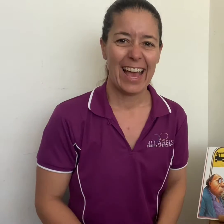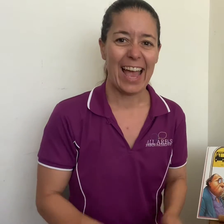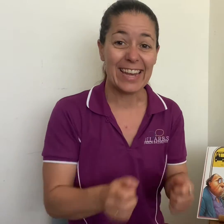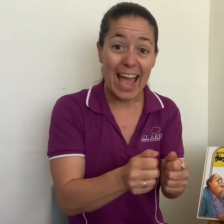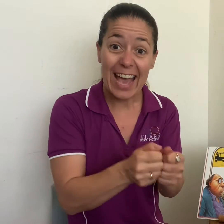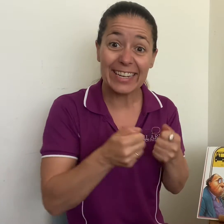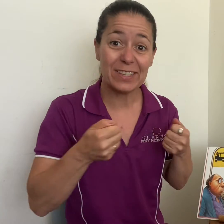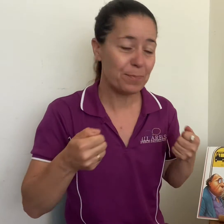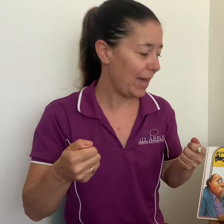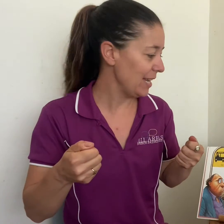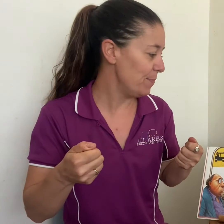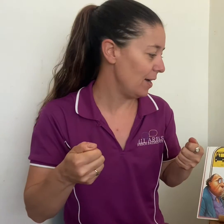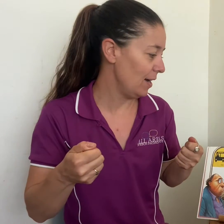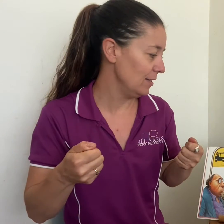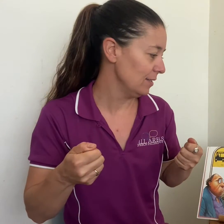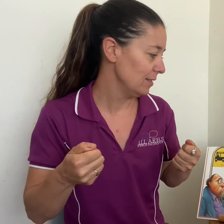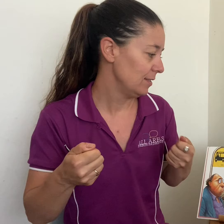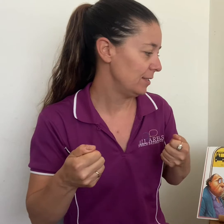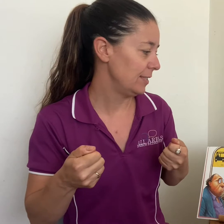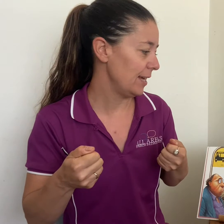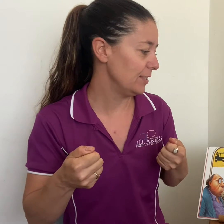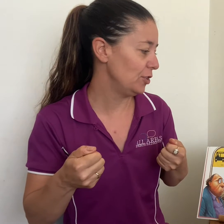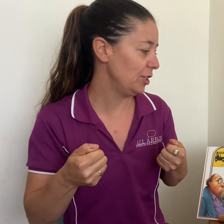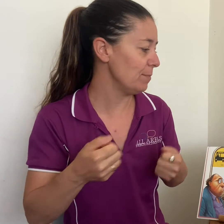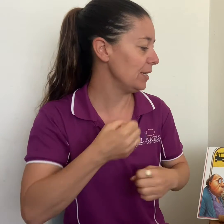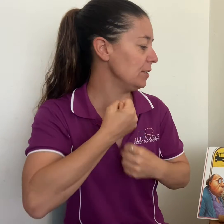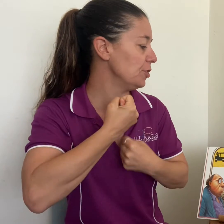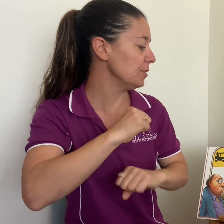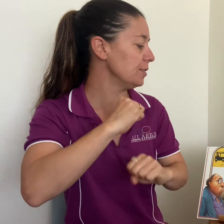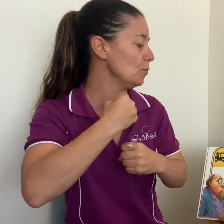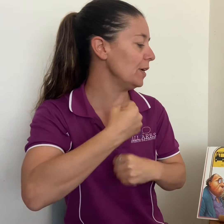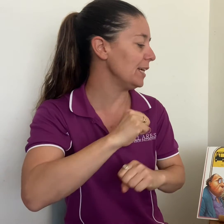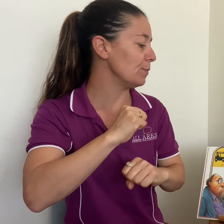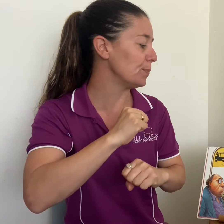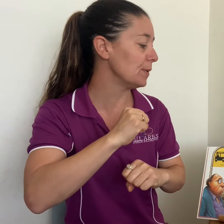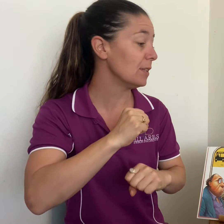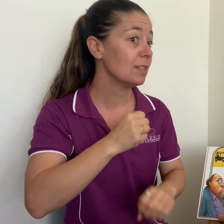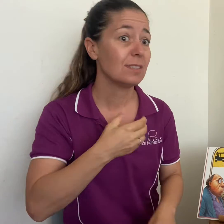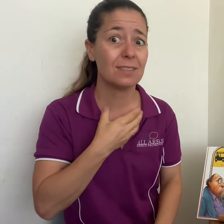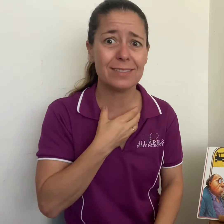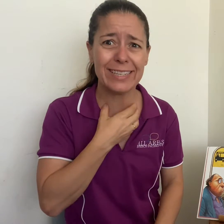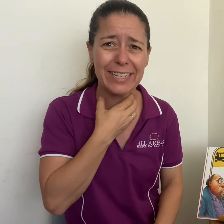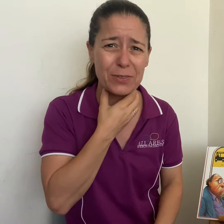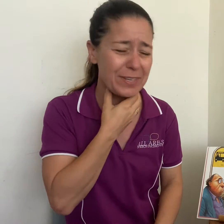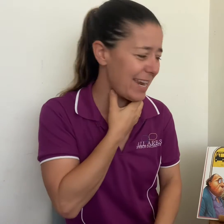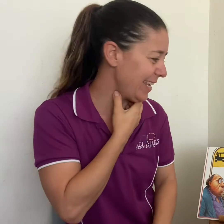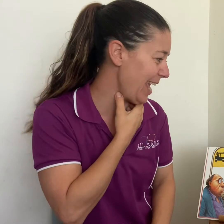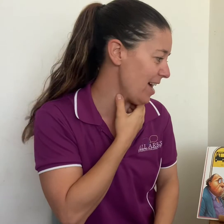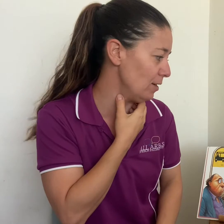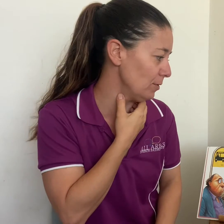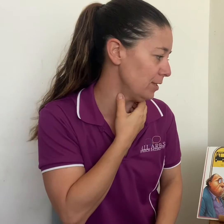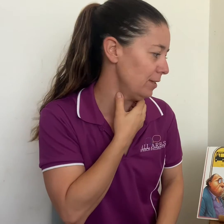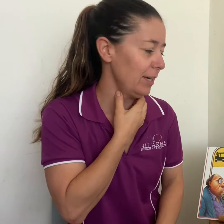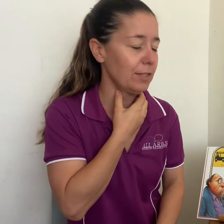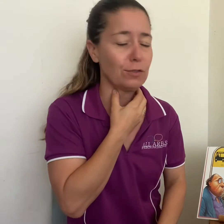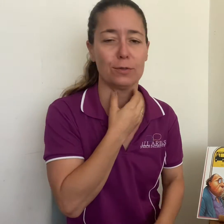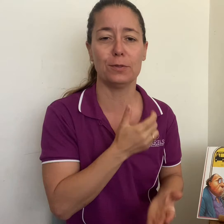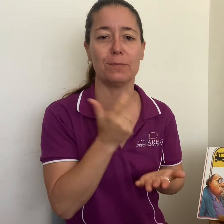An ad in the paper said chimney to sweep. Stick your neck out and you could make